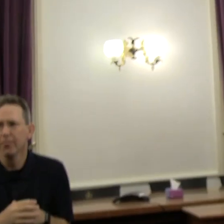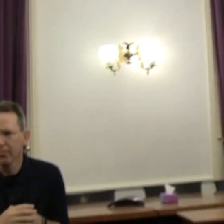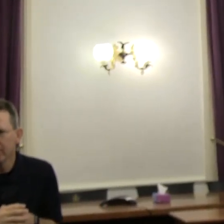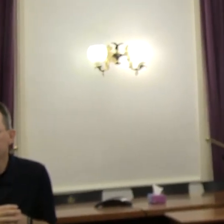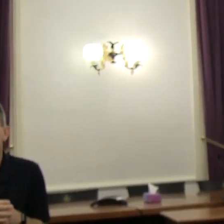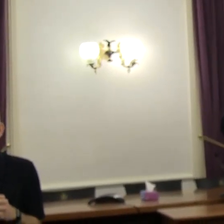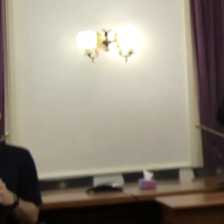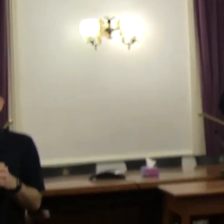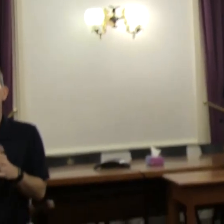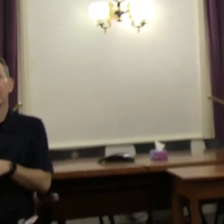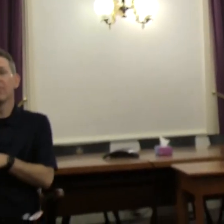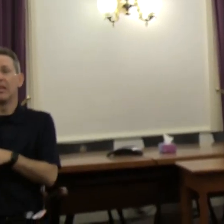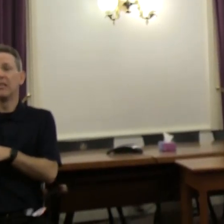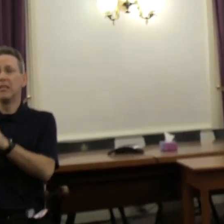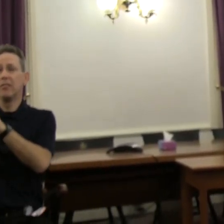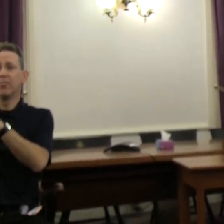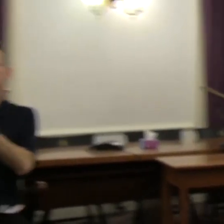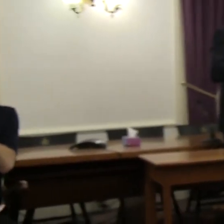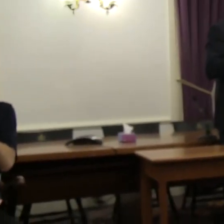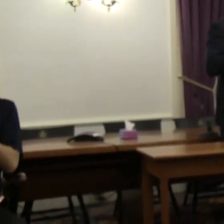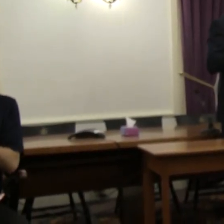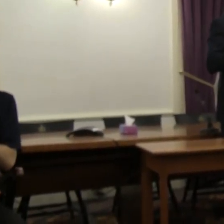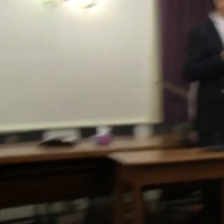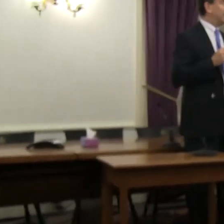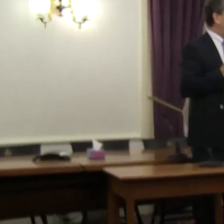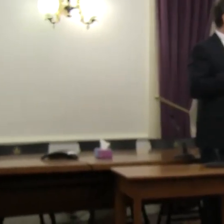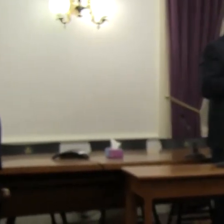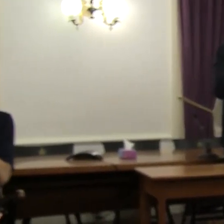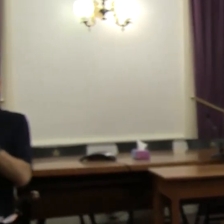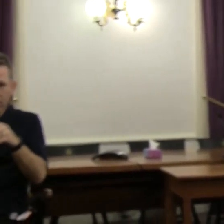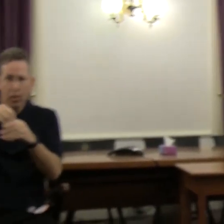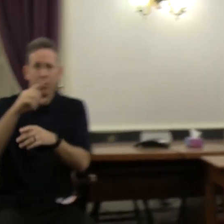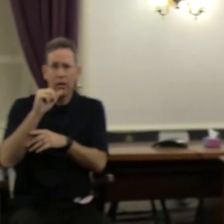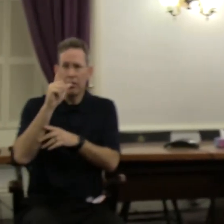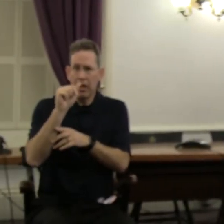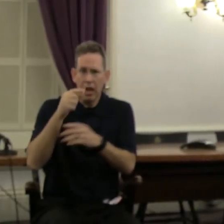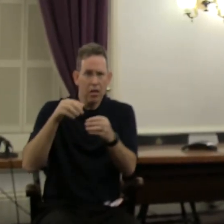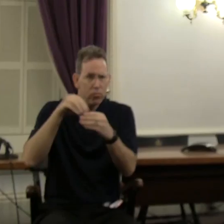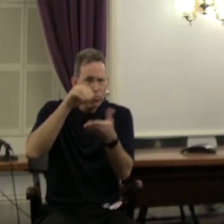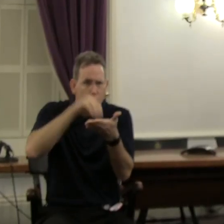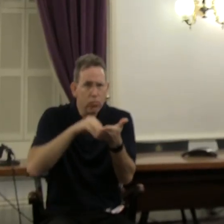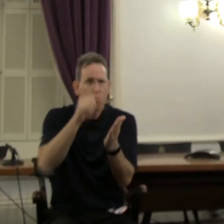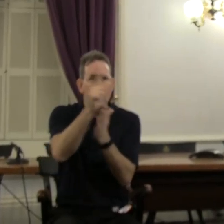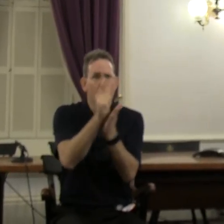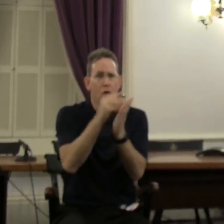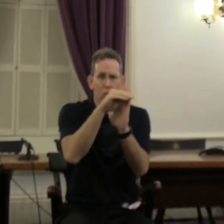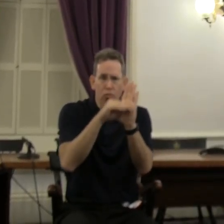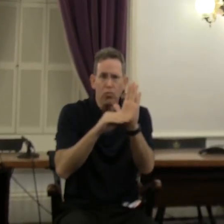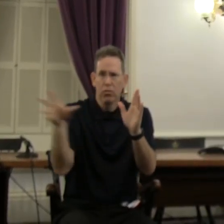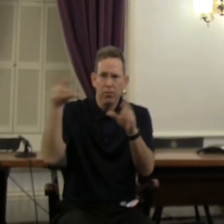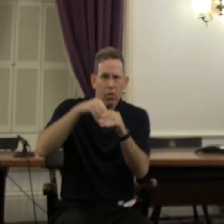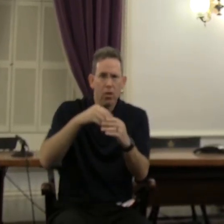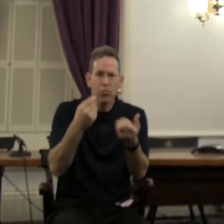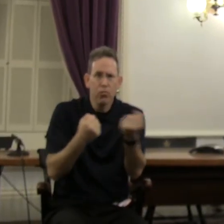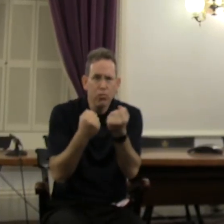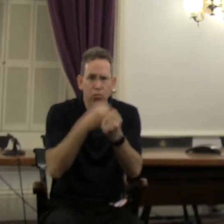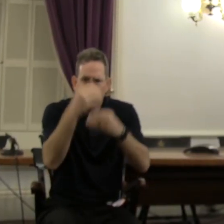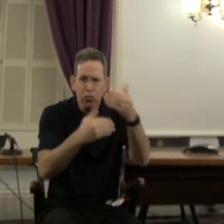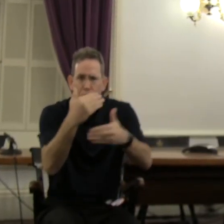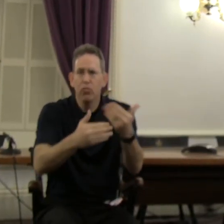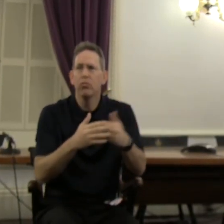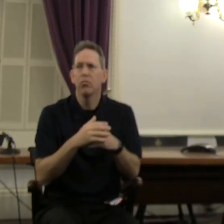the impact, like the ADA had on people's life, it really makes it understandable. And my boss has been there a while. He